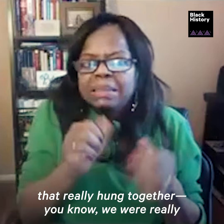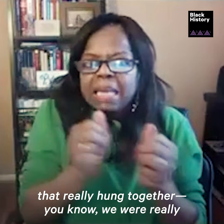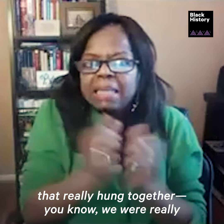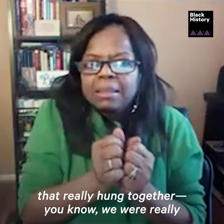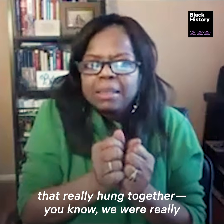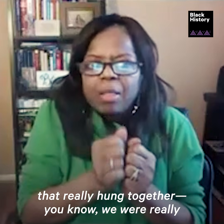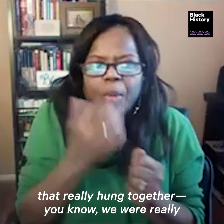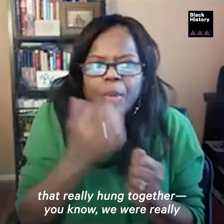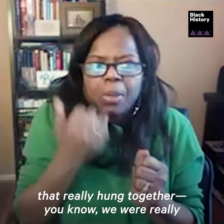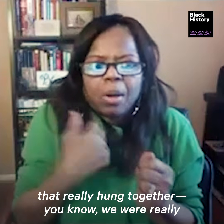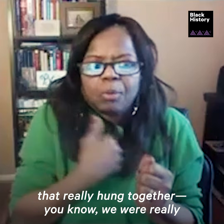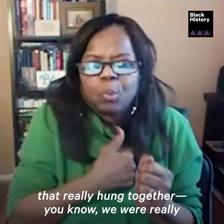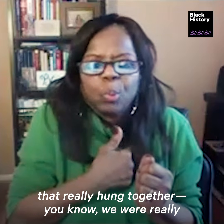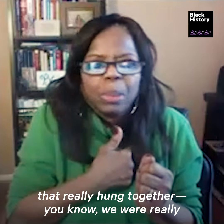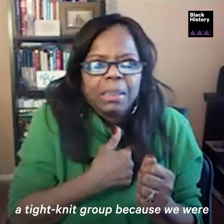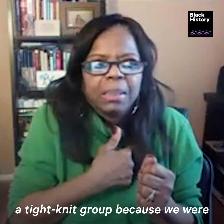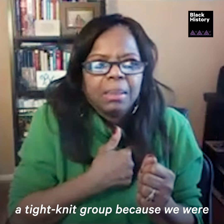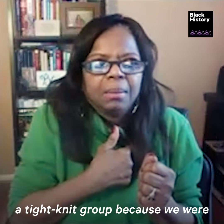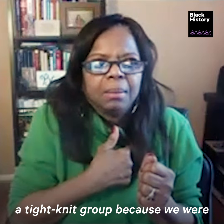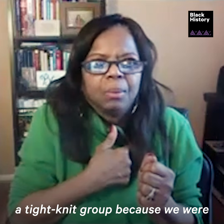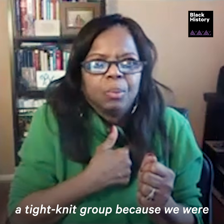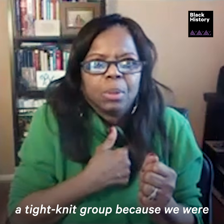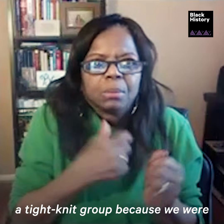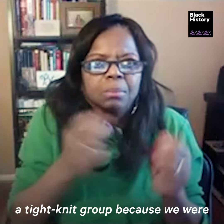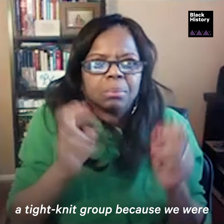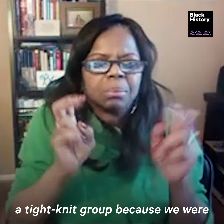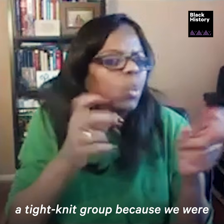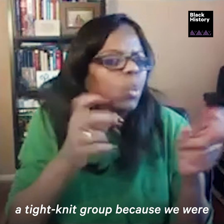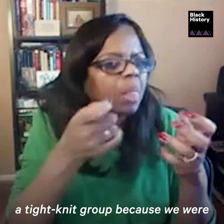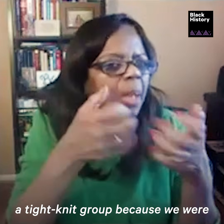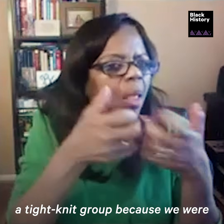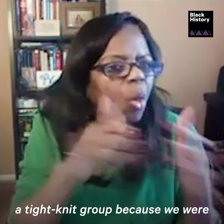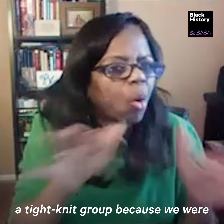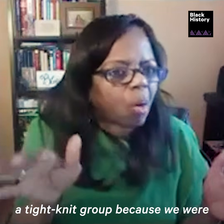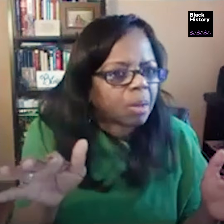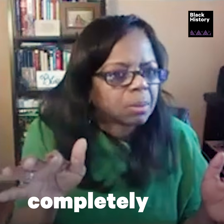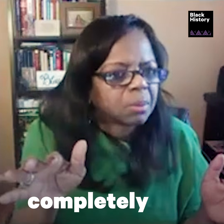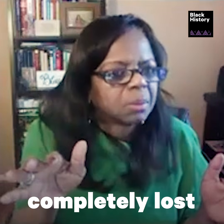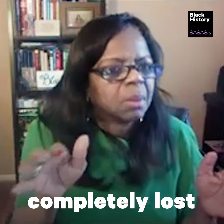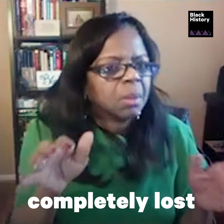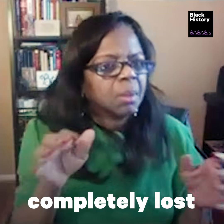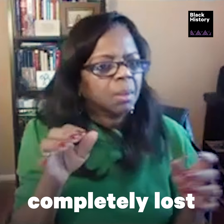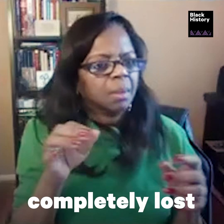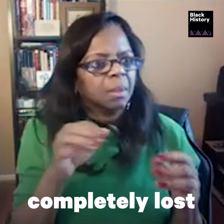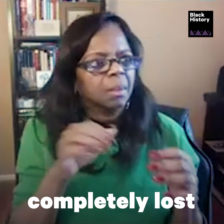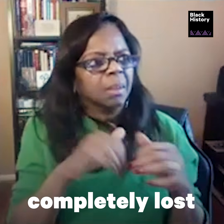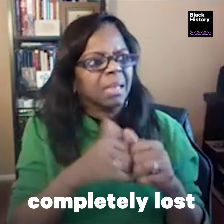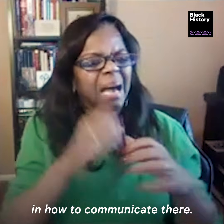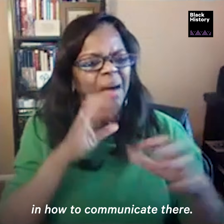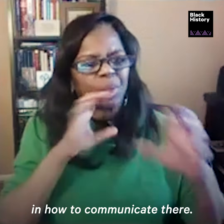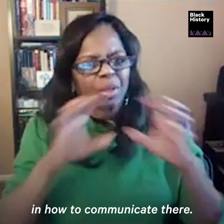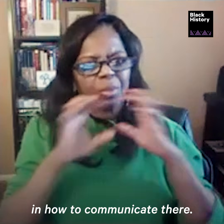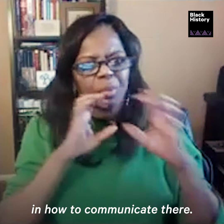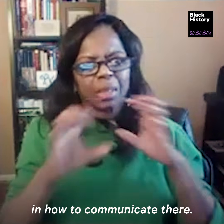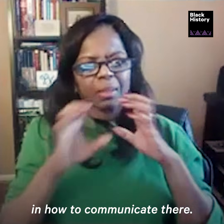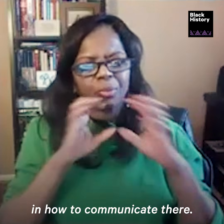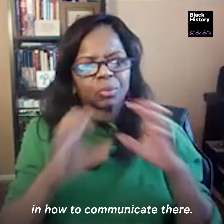hung together, and we were really a tight-knit group because we were completely lost in how to